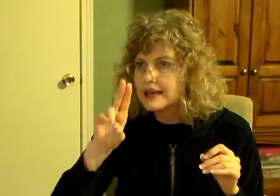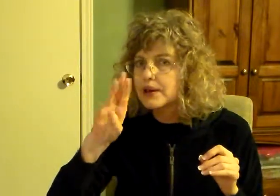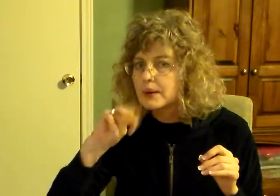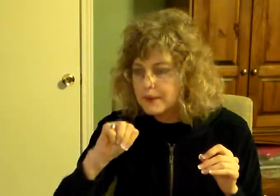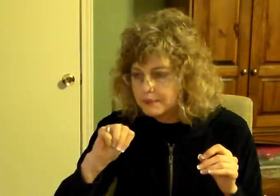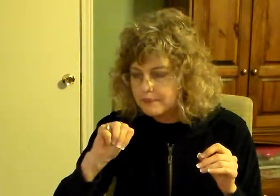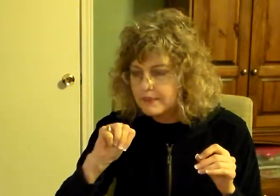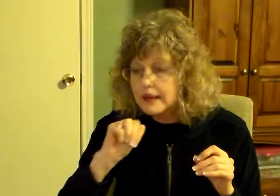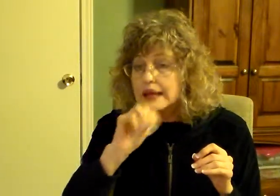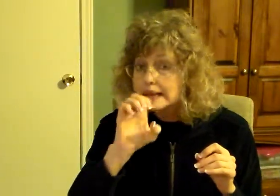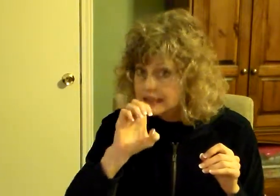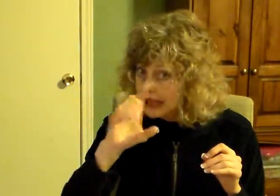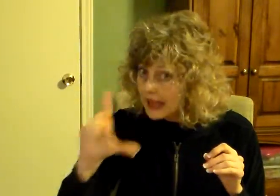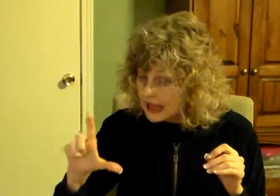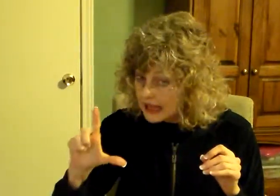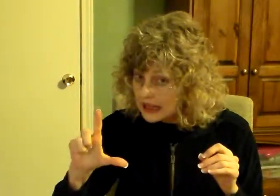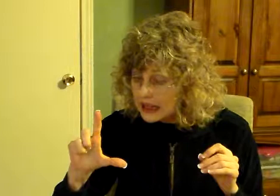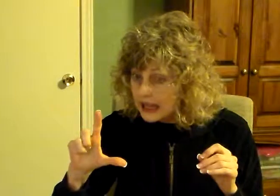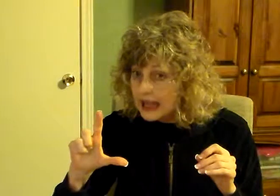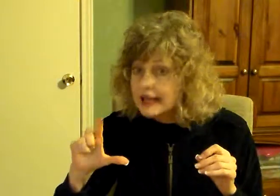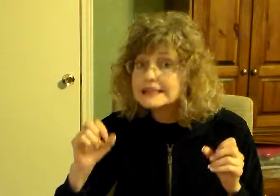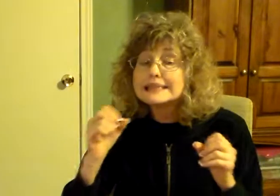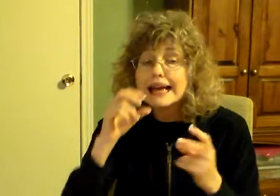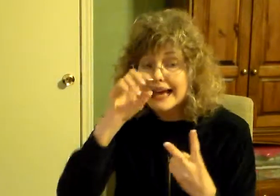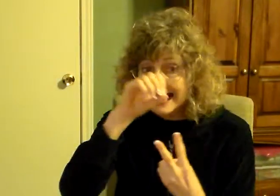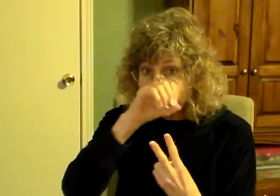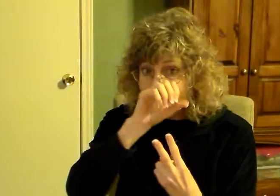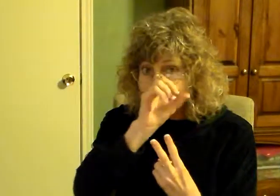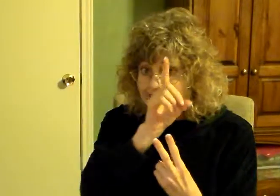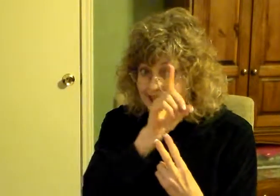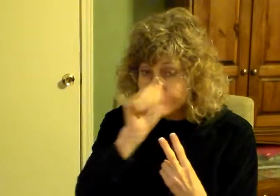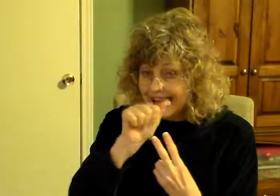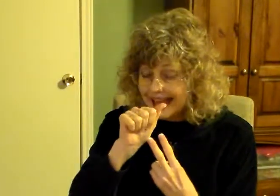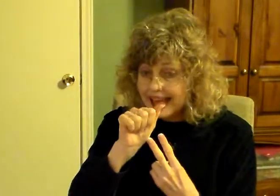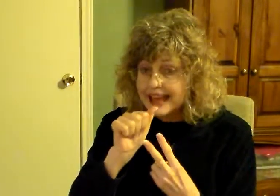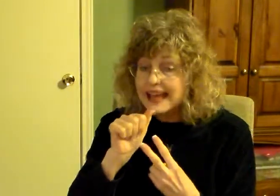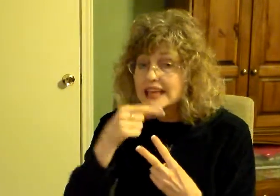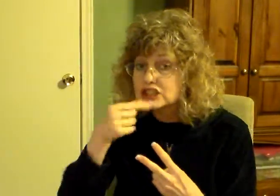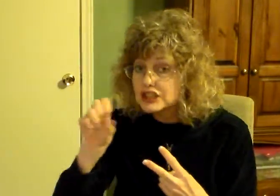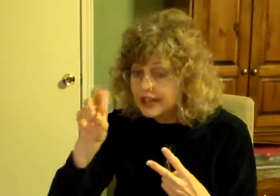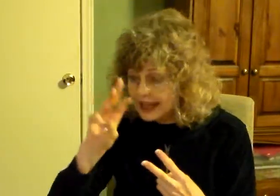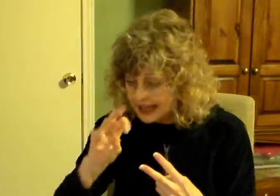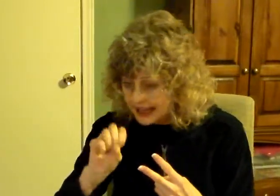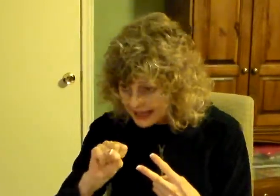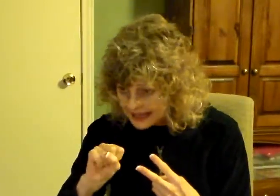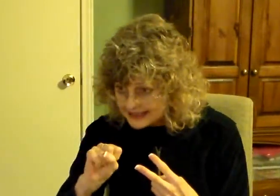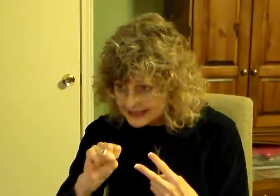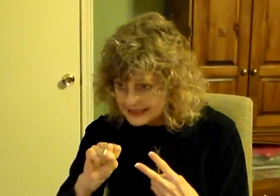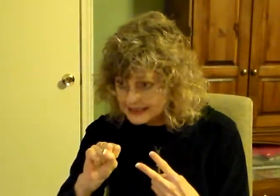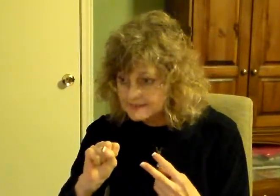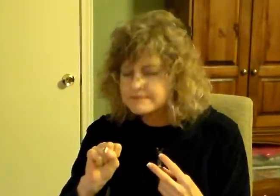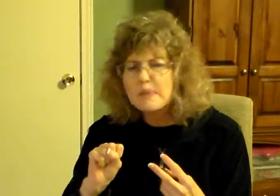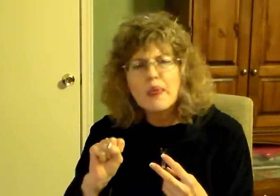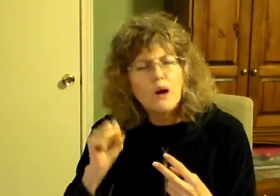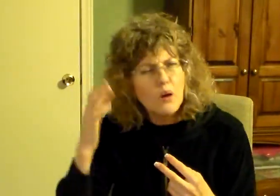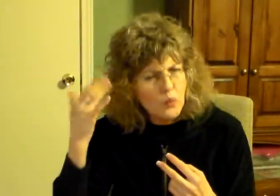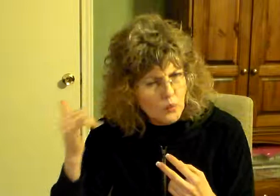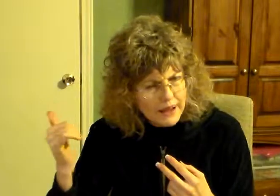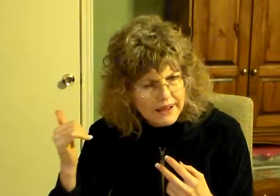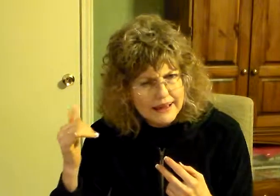gas. When the 2 react, we get a compound potassium chloride, KCl. Why KCl? Because